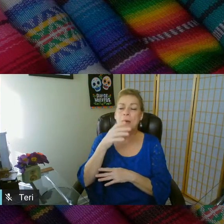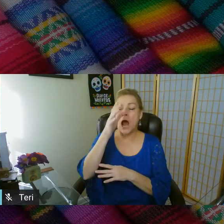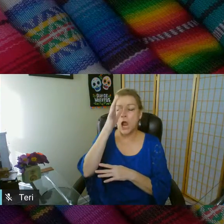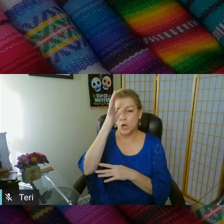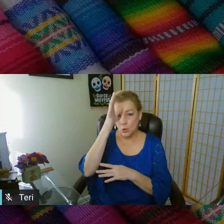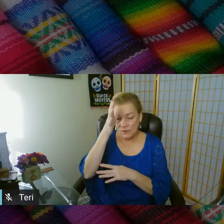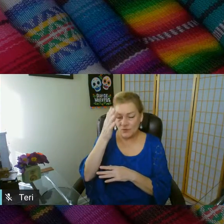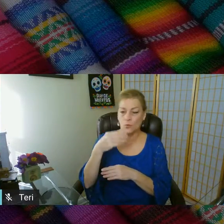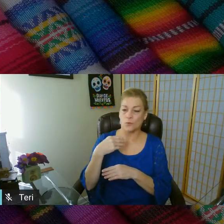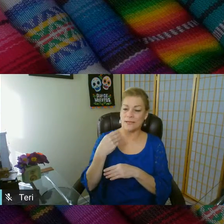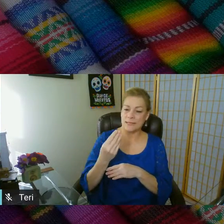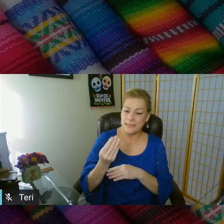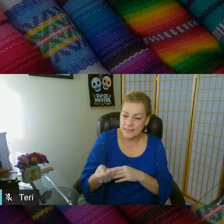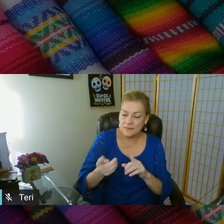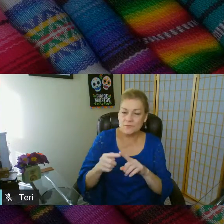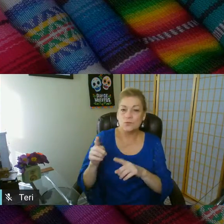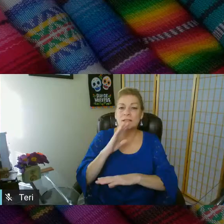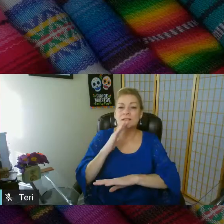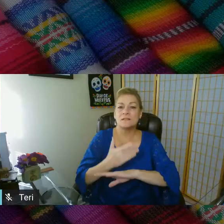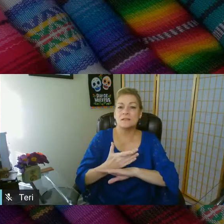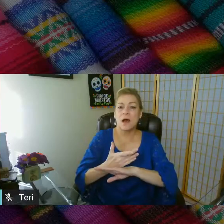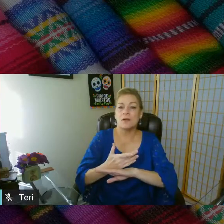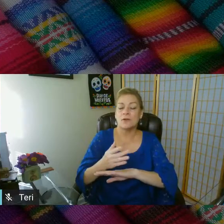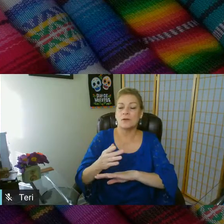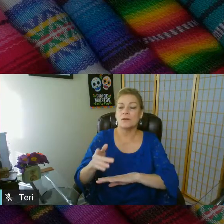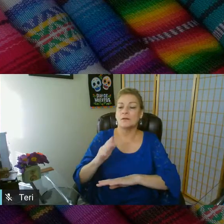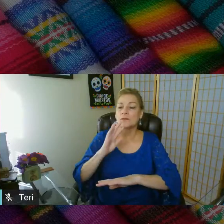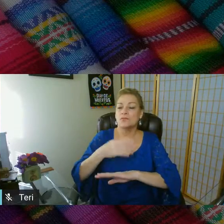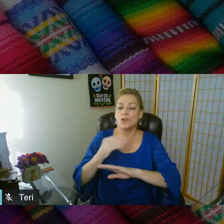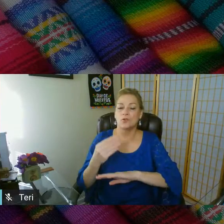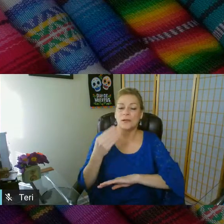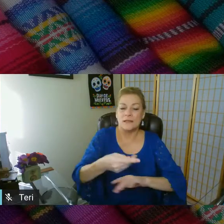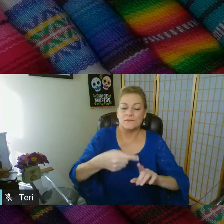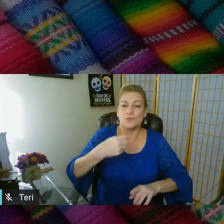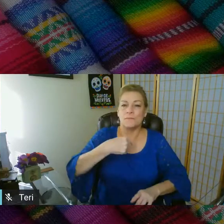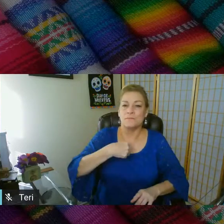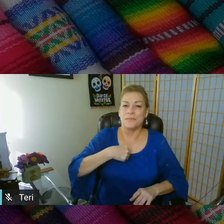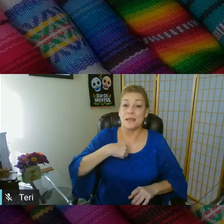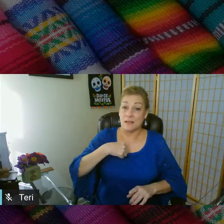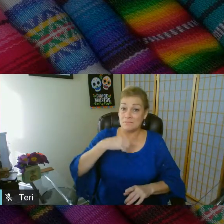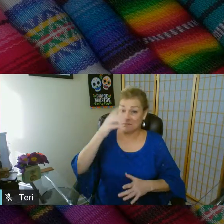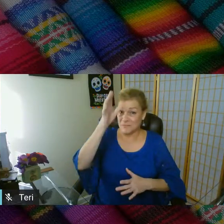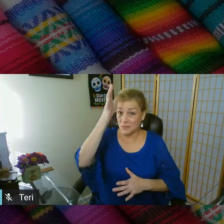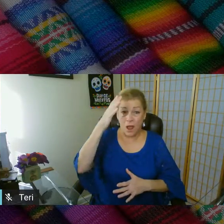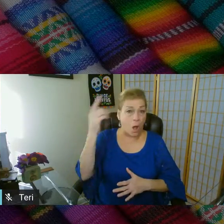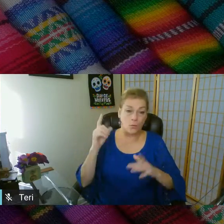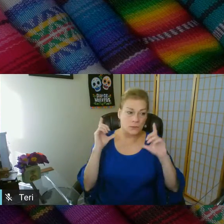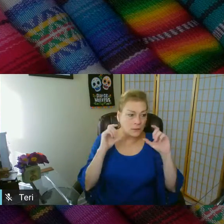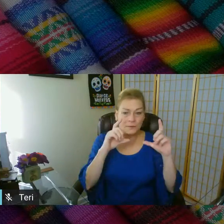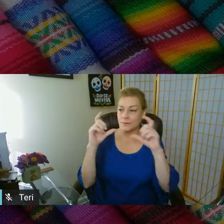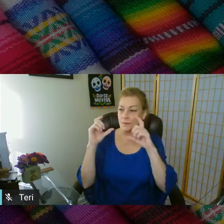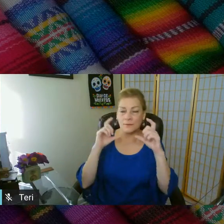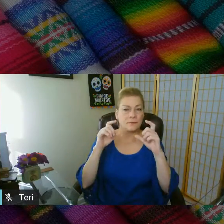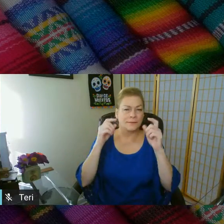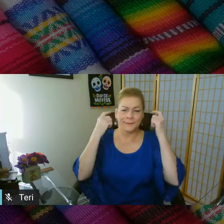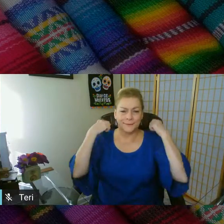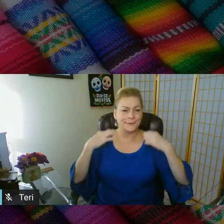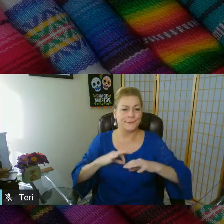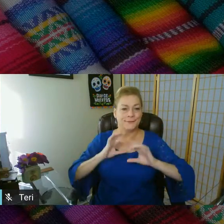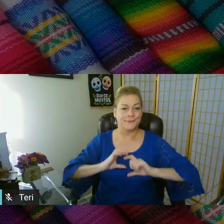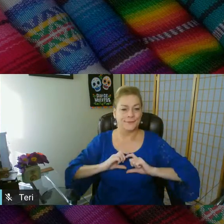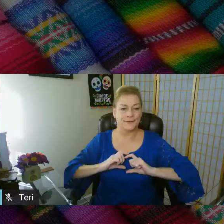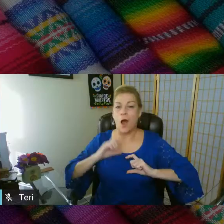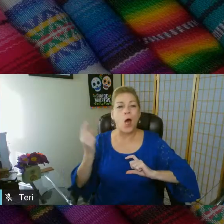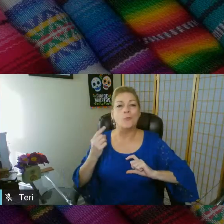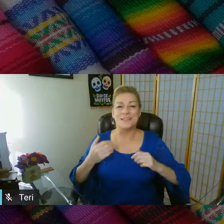gifted to his daughter. And my grandpa was a photographer himself. He was always had a camera around his neck at every family event. And